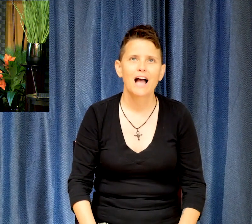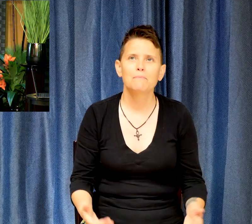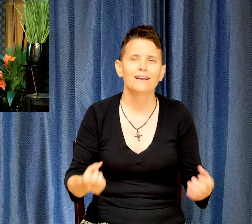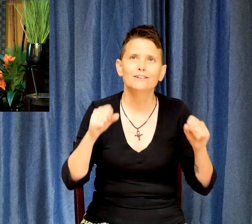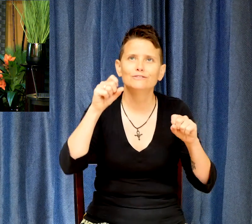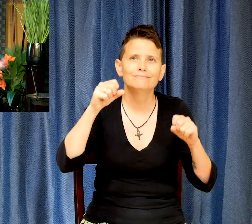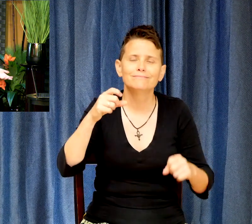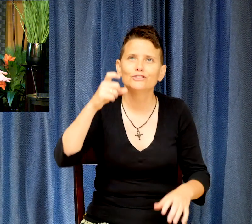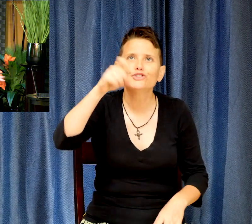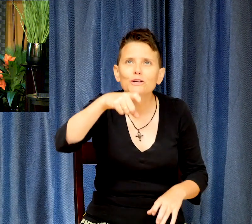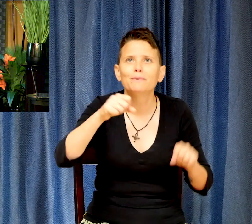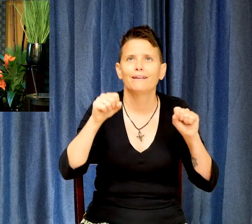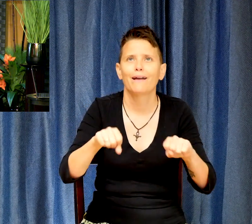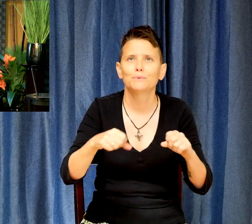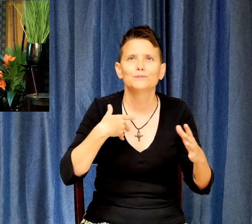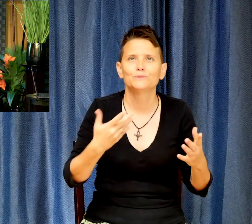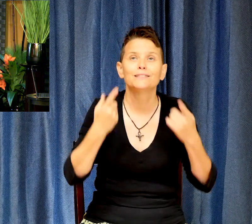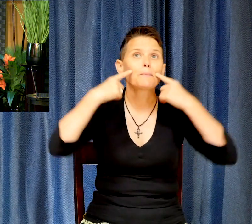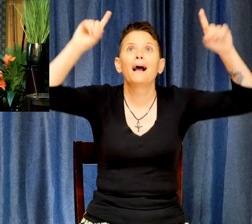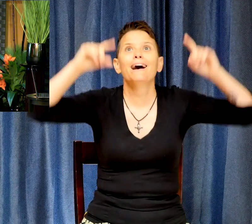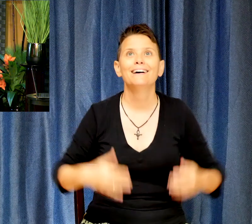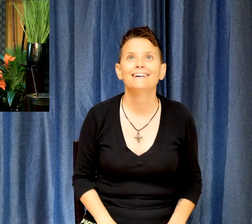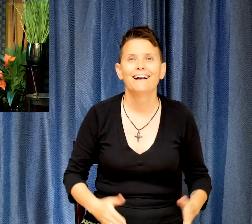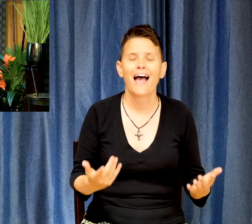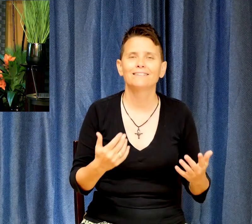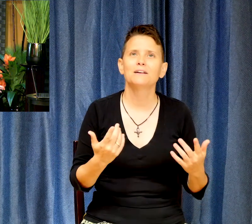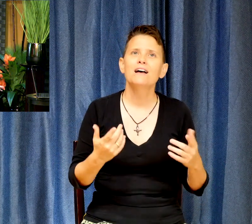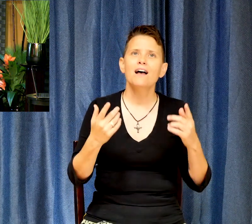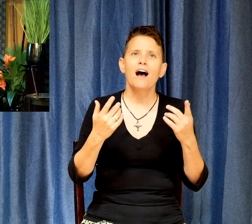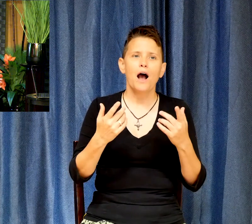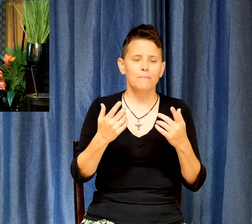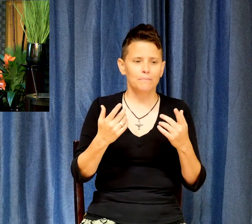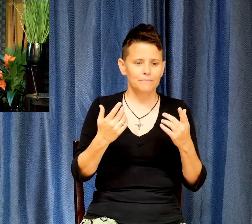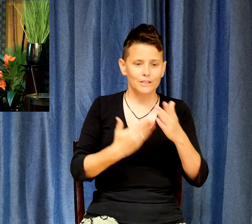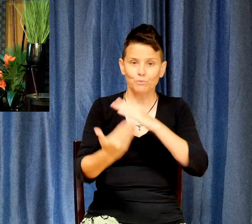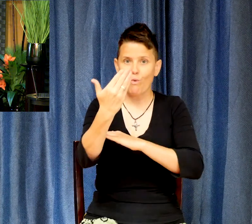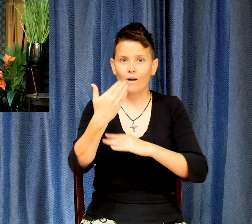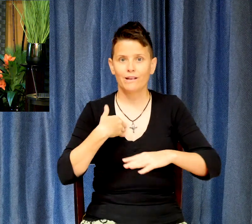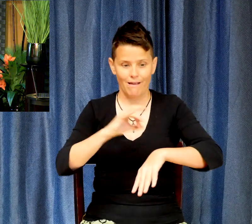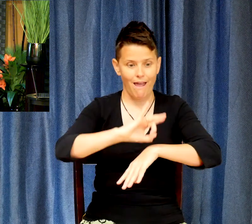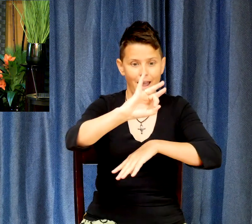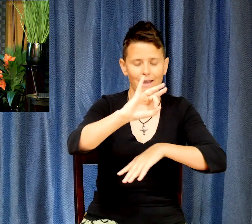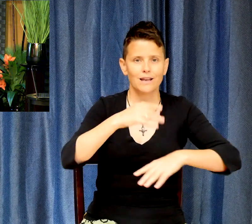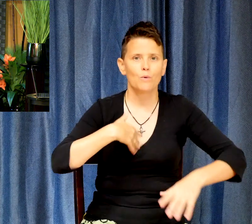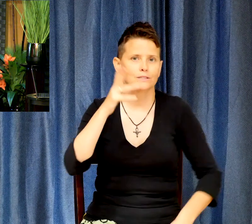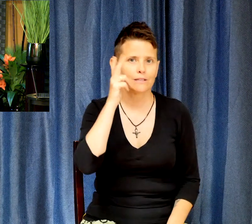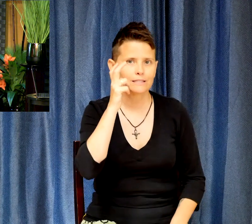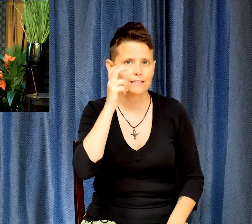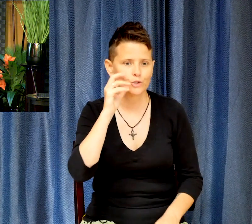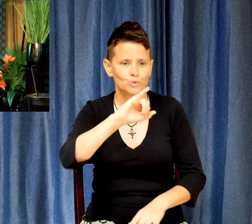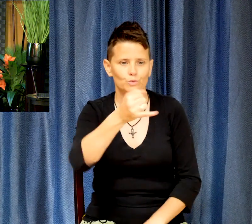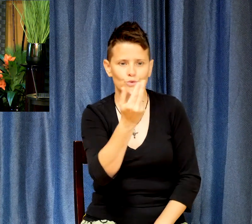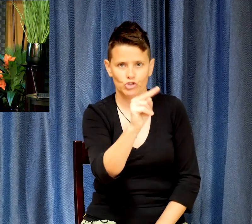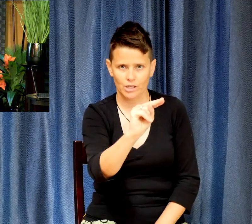Like, I shouldn't have to face struggles. And listening to Jean's talk at 8 a.m., if you missed Jean Lean's beautiful service this morning